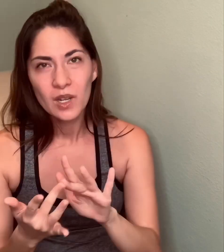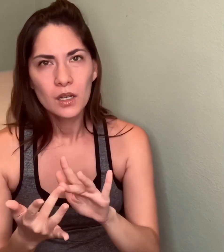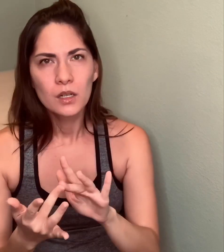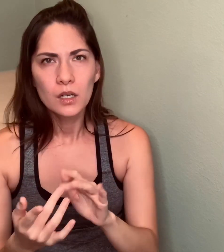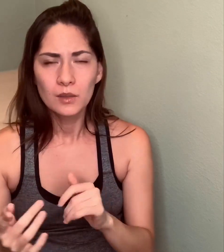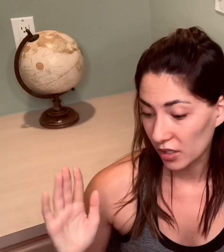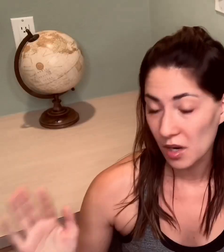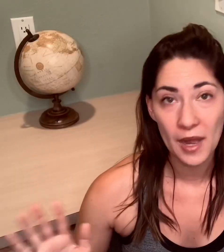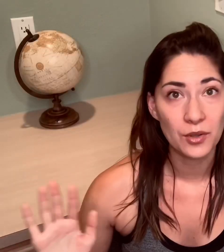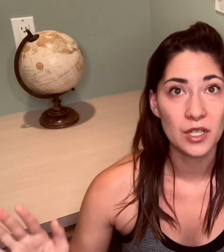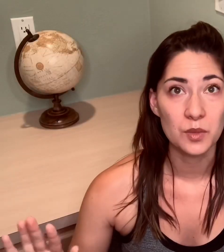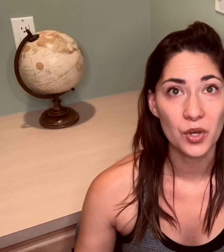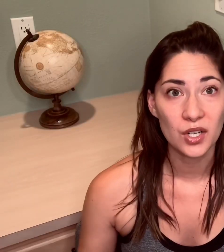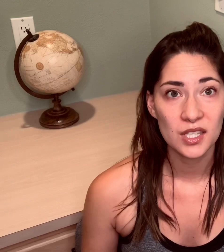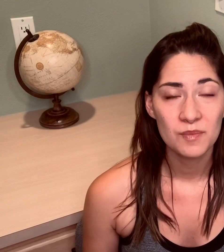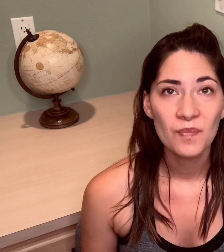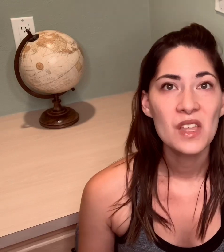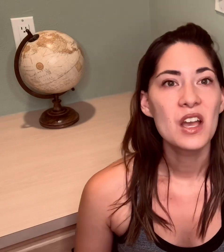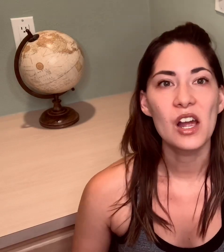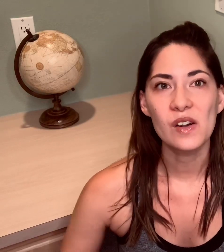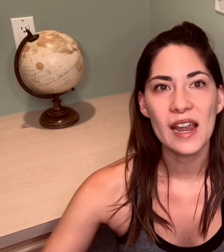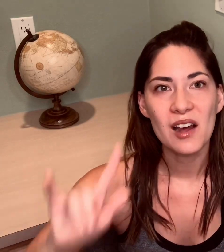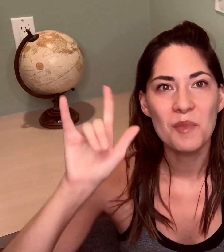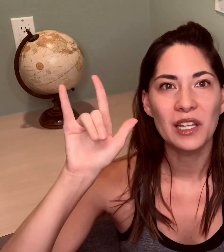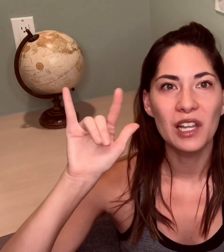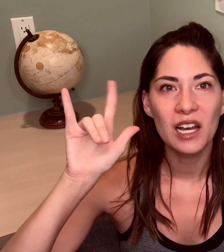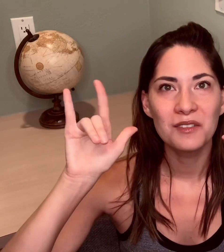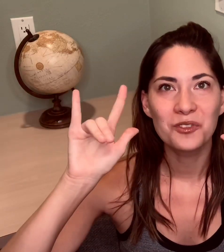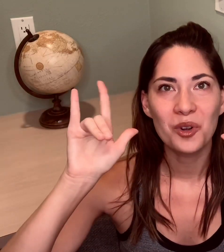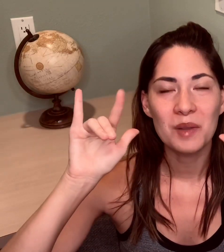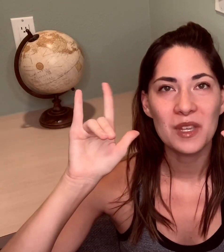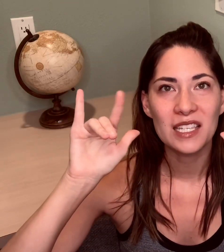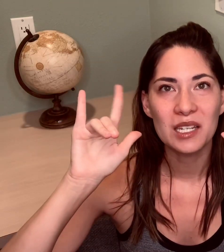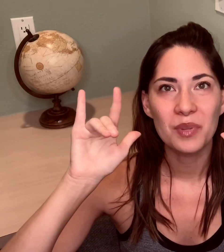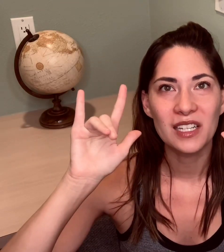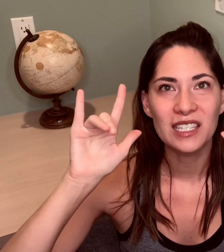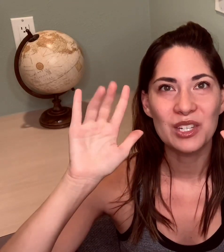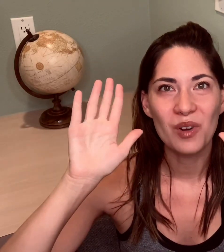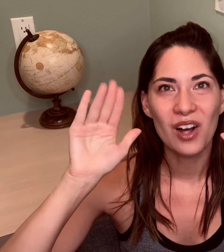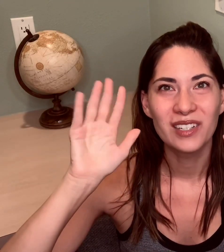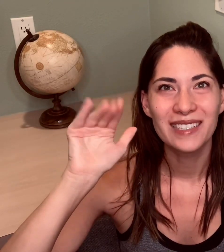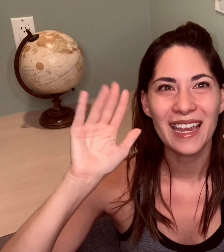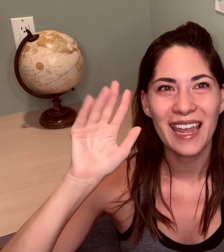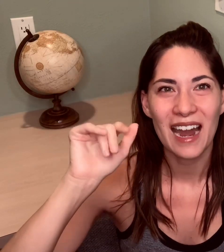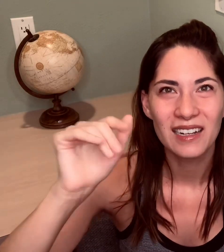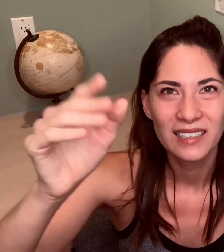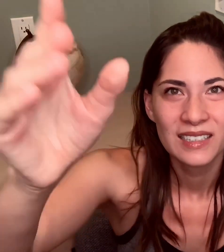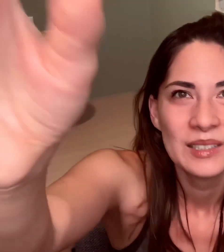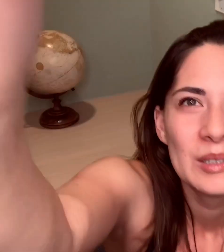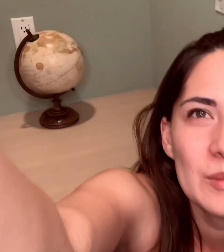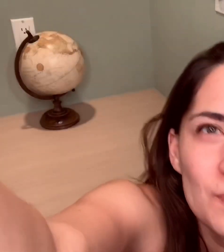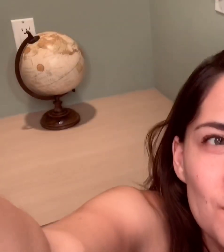and just ask her about these books. All right, all my love, joy, peace, and abundance to you all. Take care.